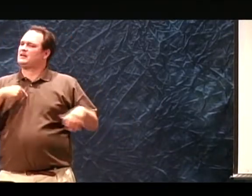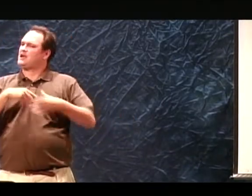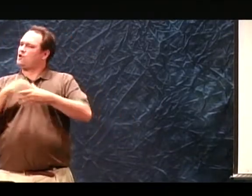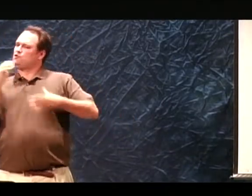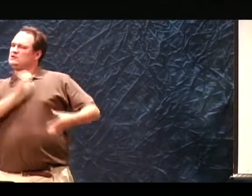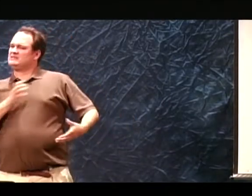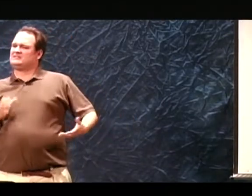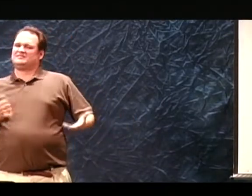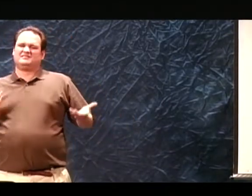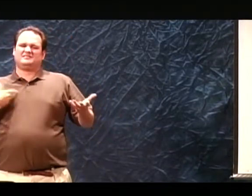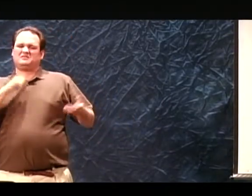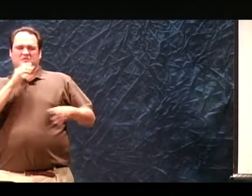christ